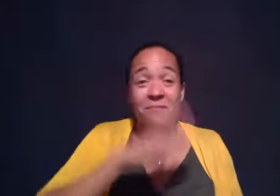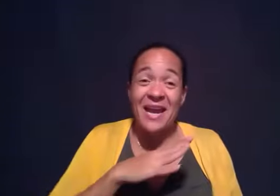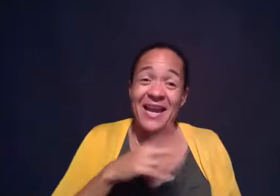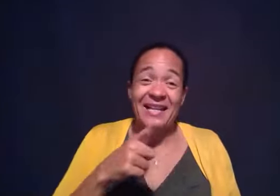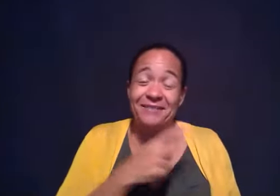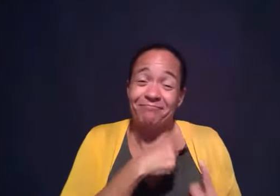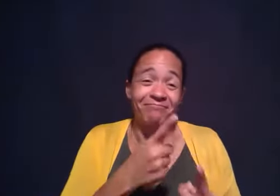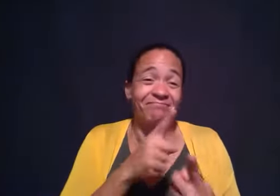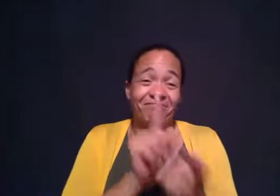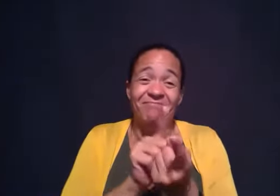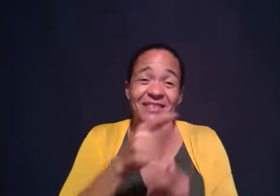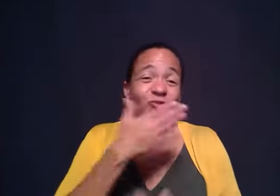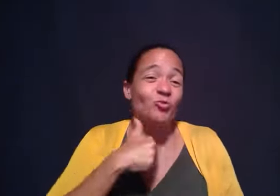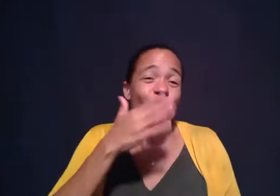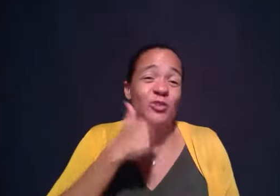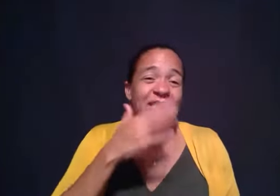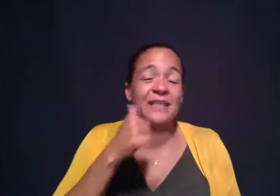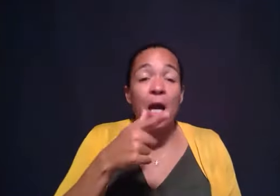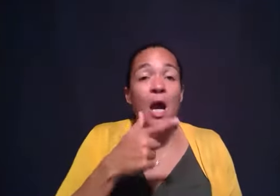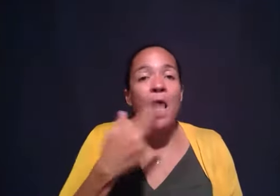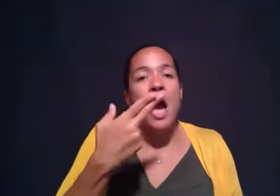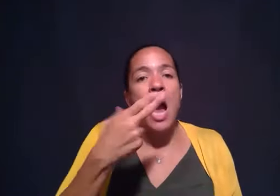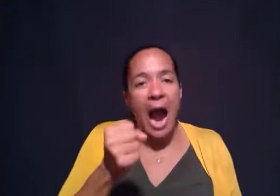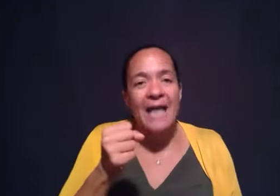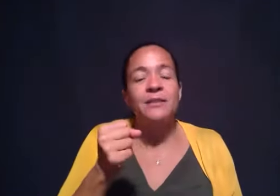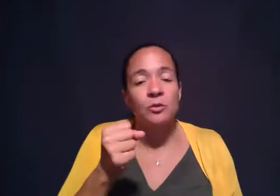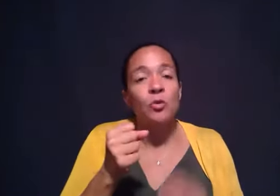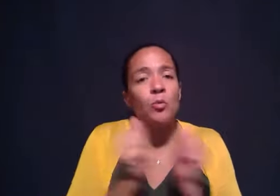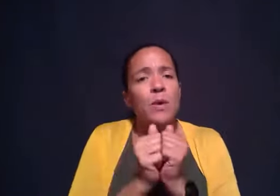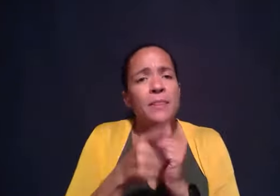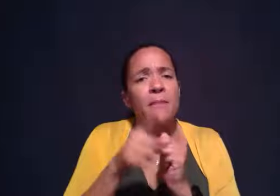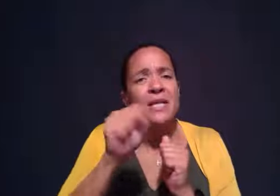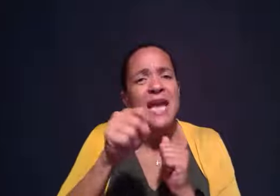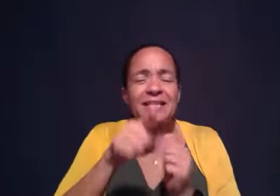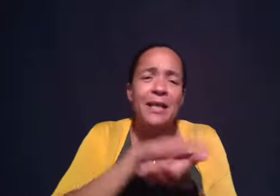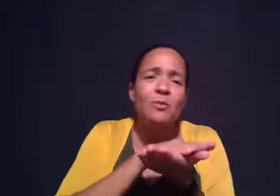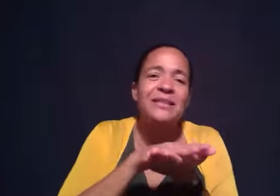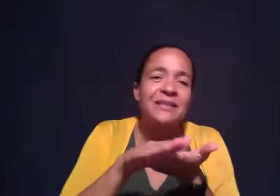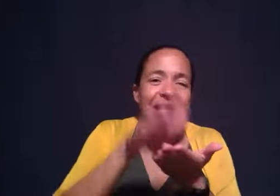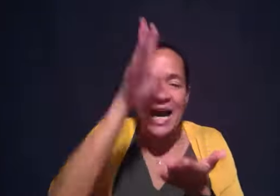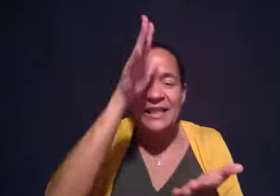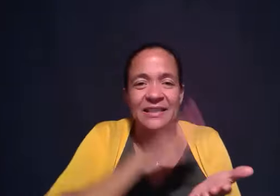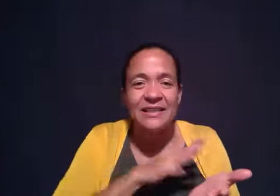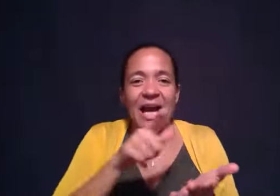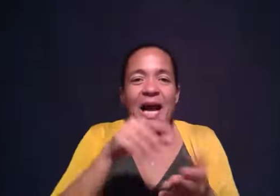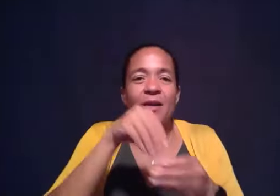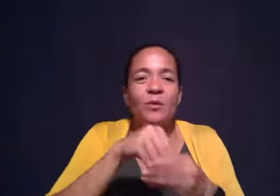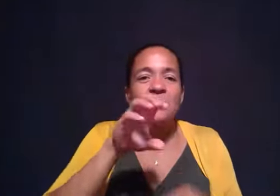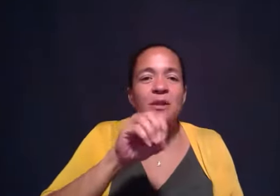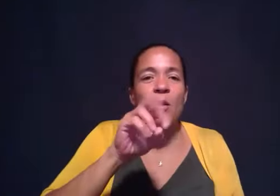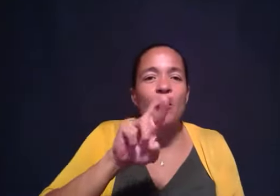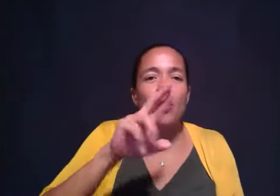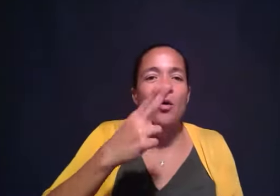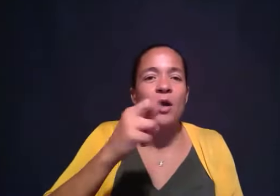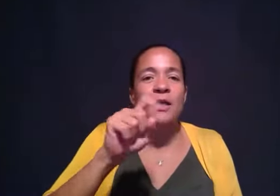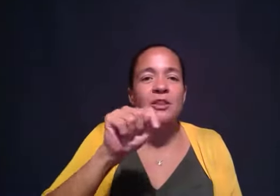I went to high school with him, but he was a nice guy. You know, he was a nice guy. He was in the orchestra. I was way too cool for that. And